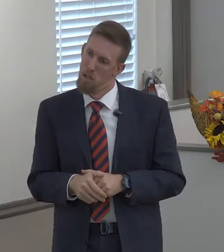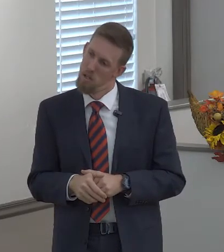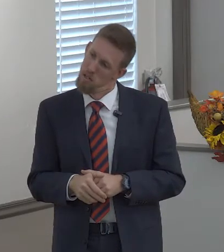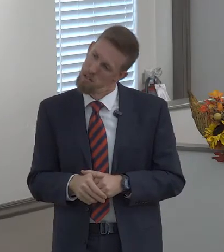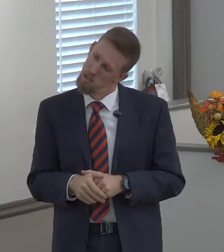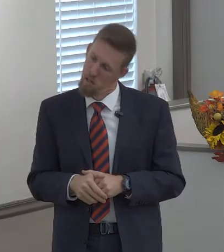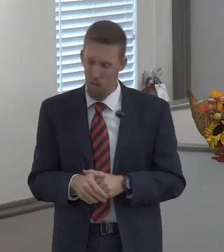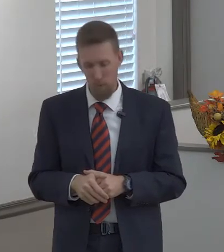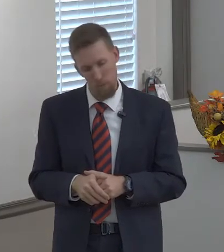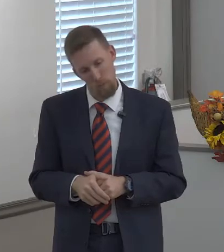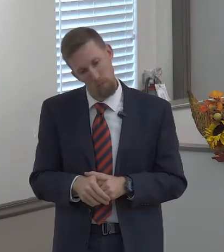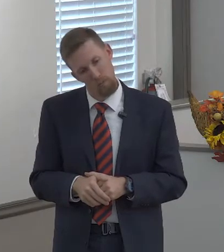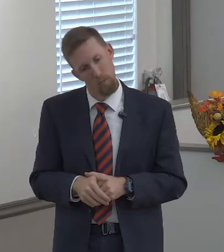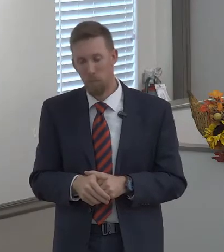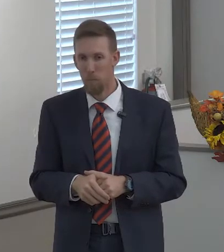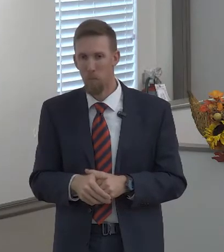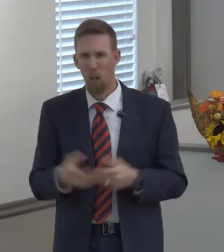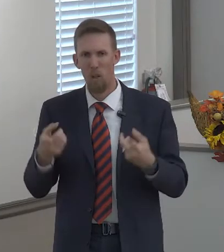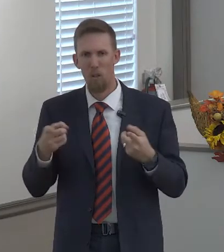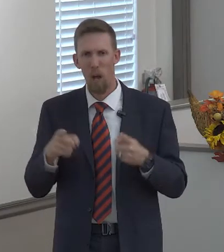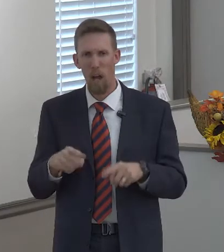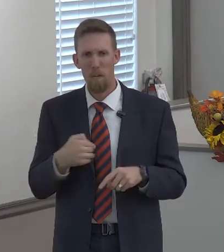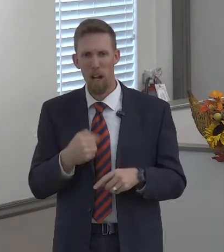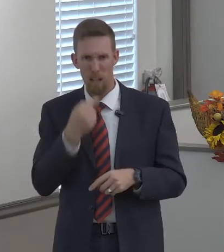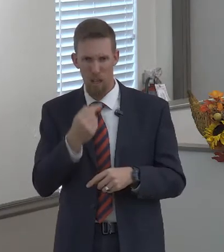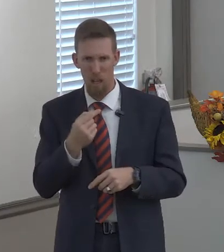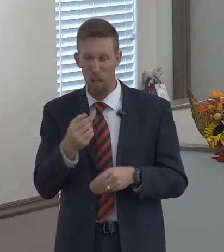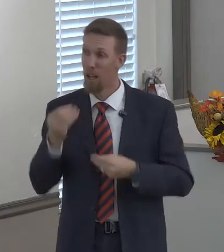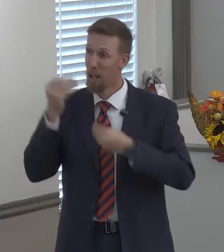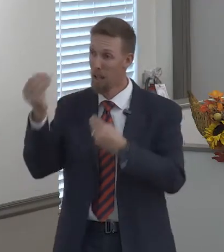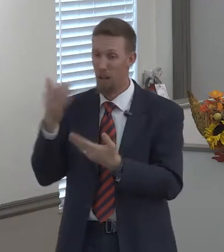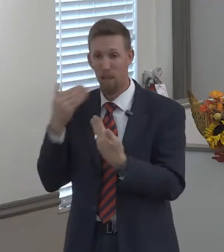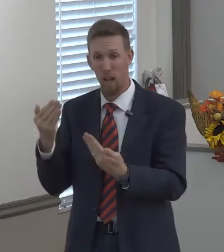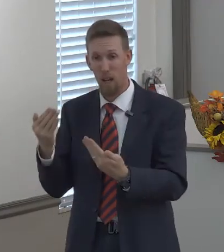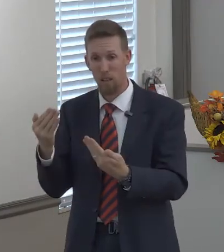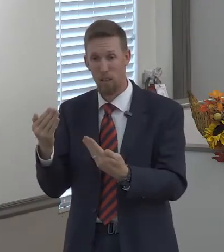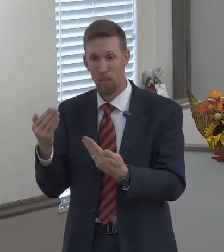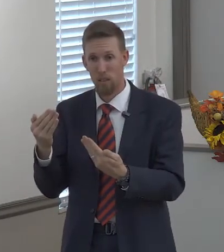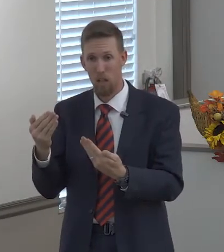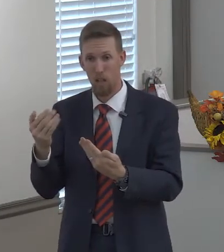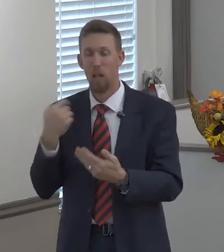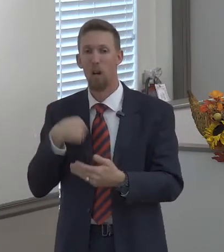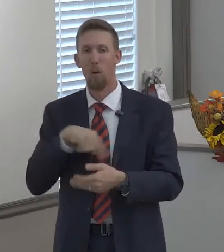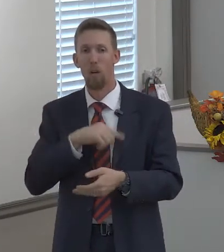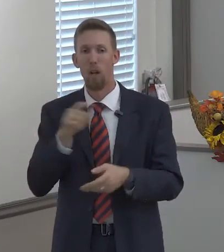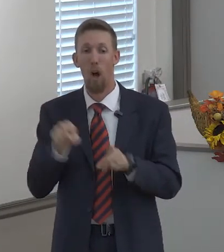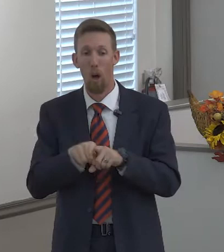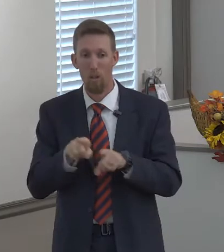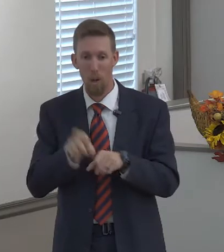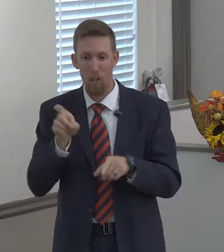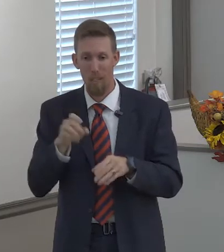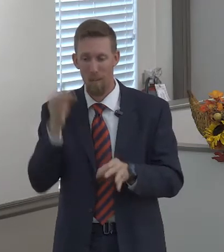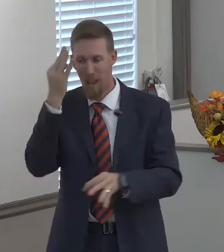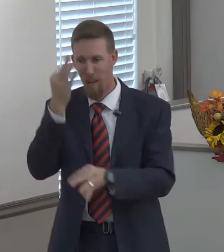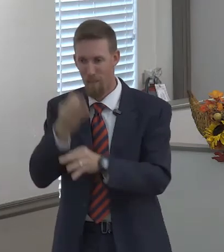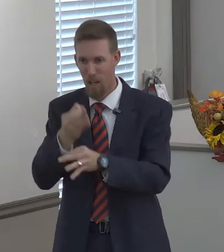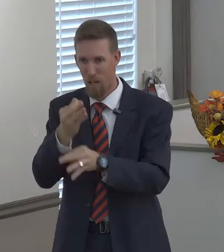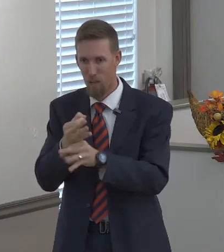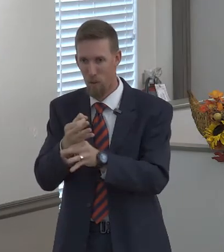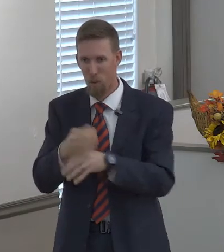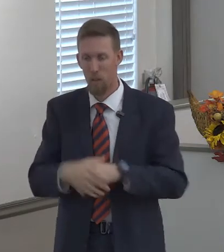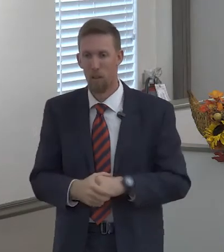Because here's a man who's looking at his own mortality. And it wasn't about 46 years in my church, and